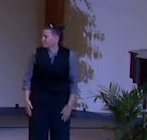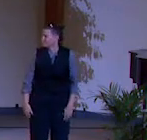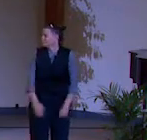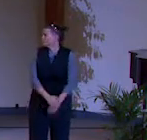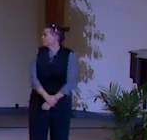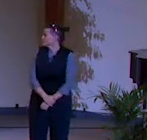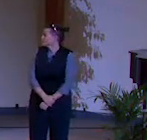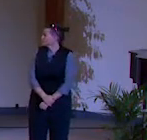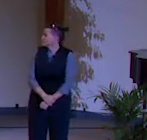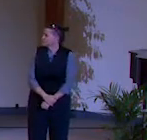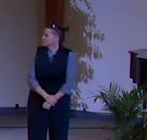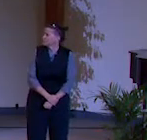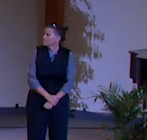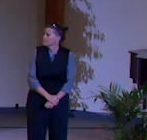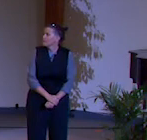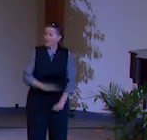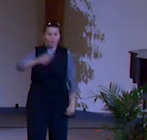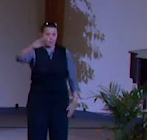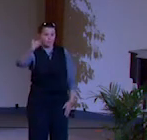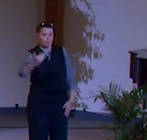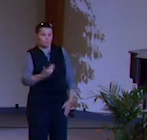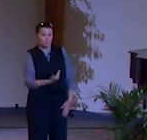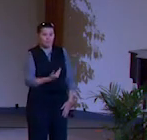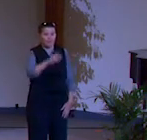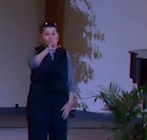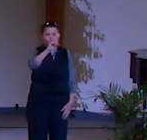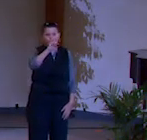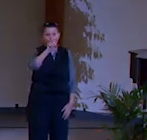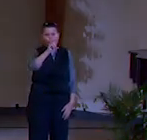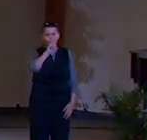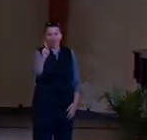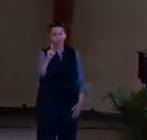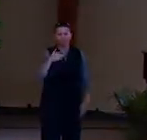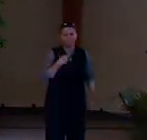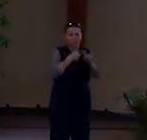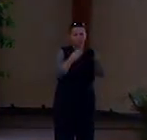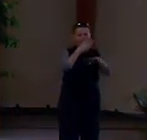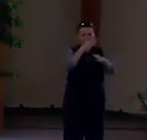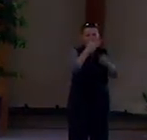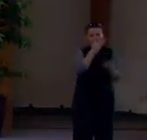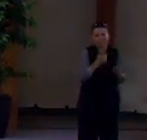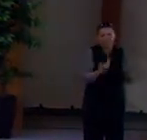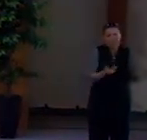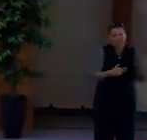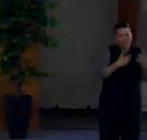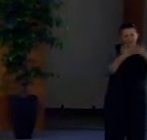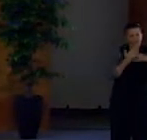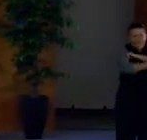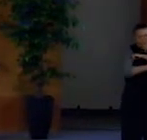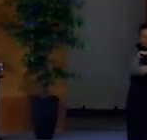All right, so I'm going to invite Roderick, who's back from some country where it was like sunny and beaches and whatever, so that's